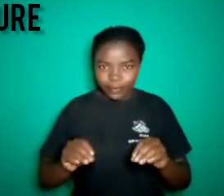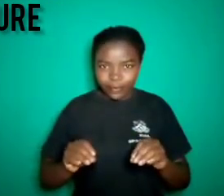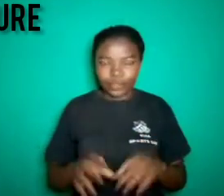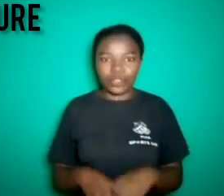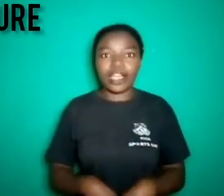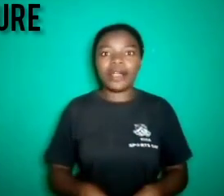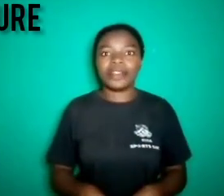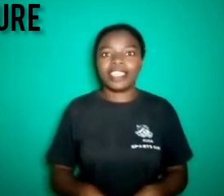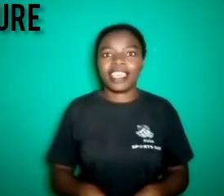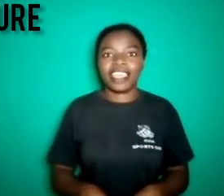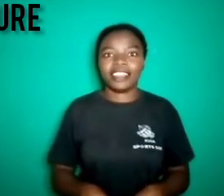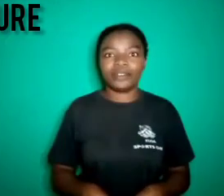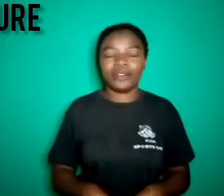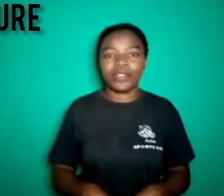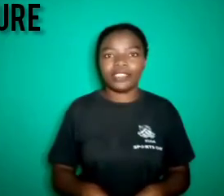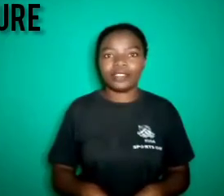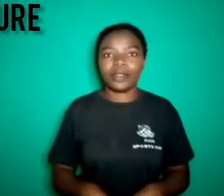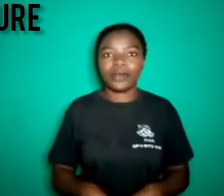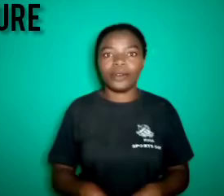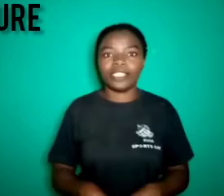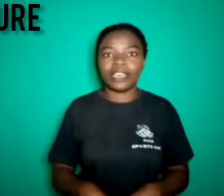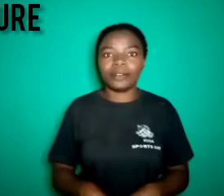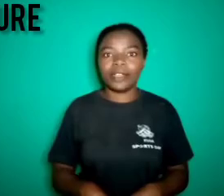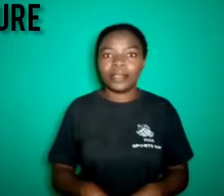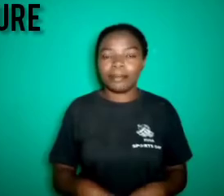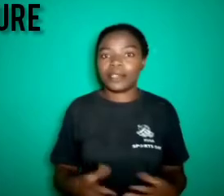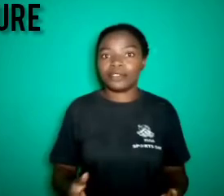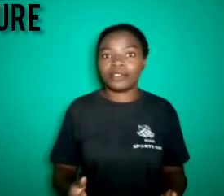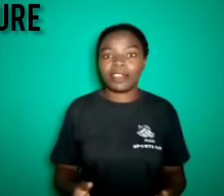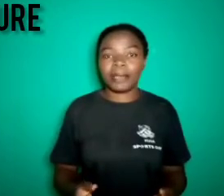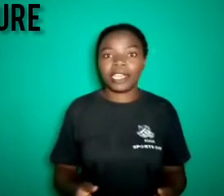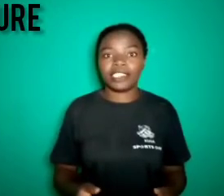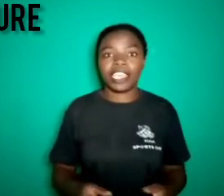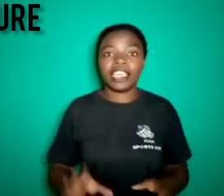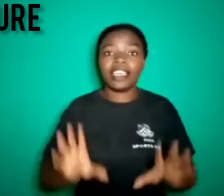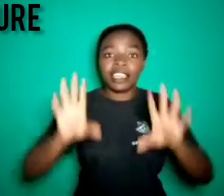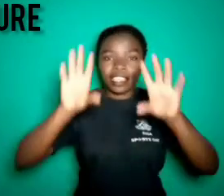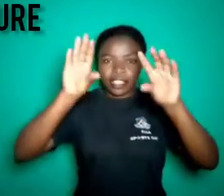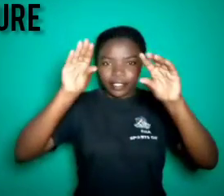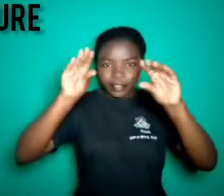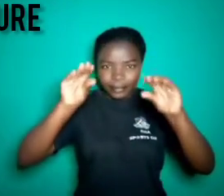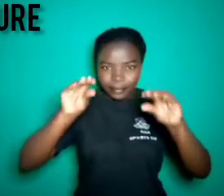You show how the tires always go down because of a puncture.